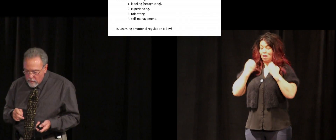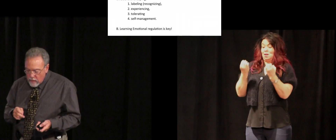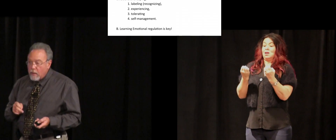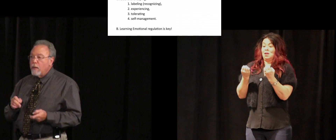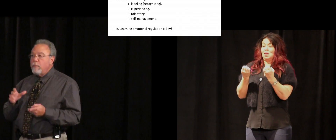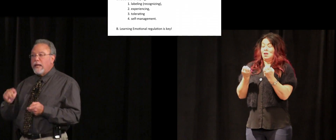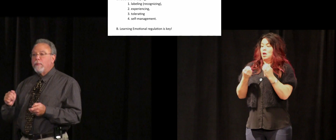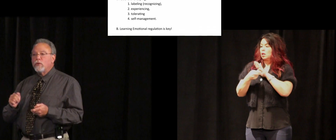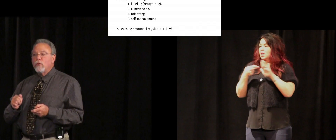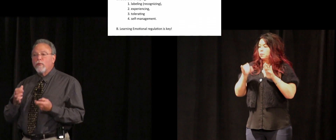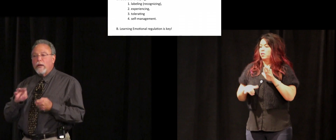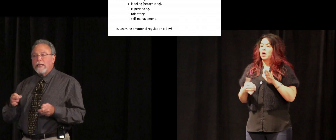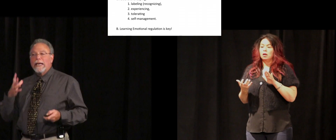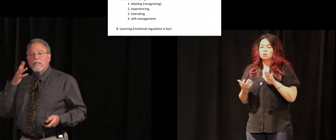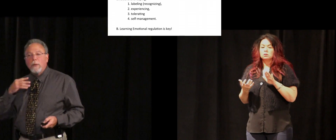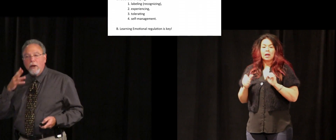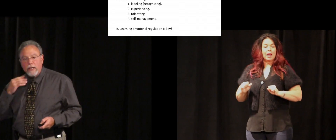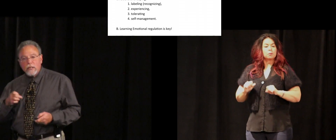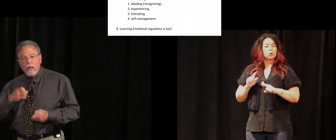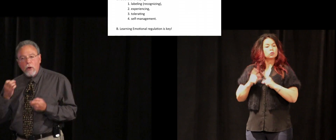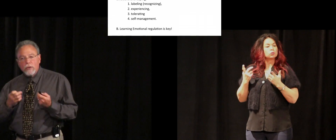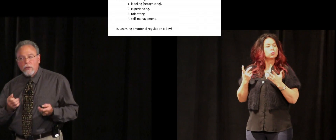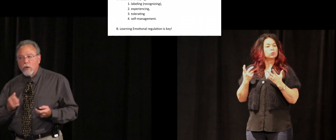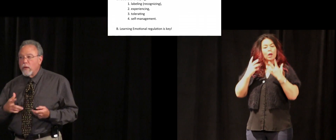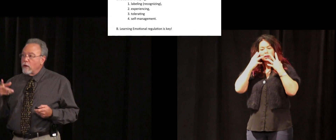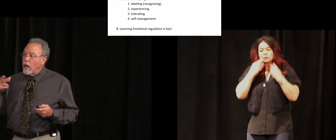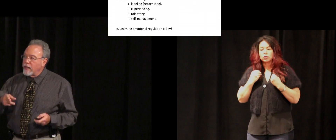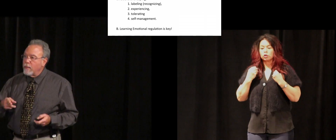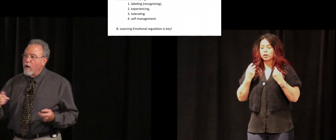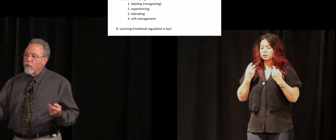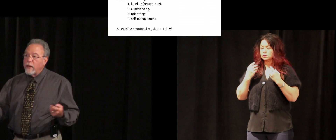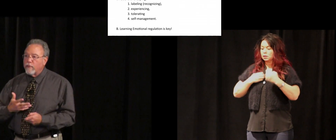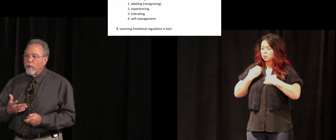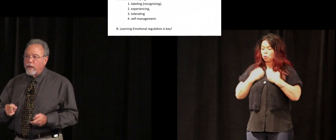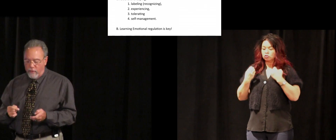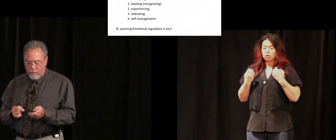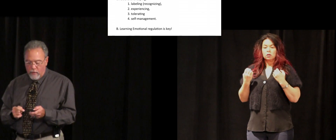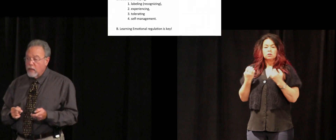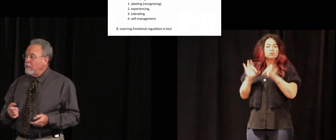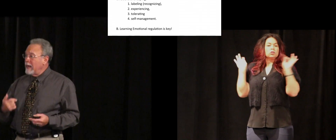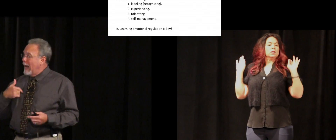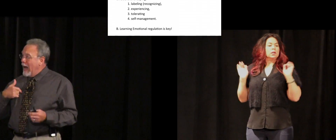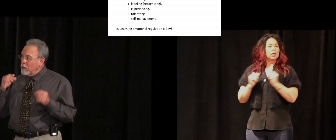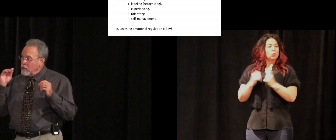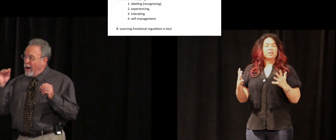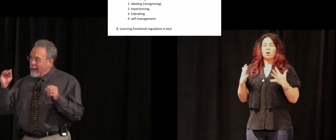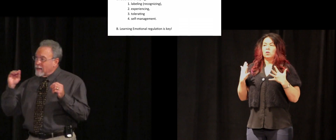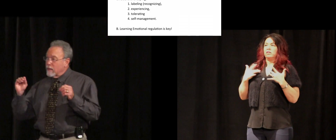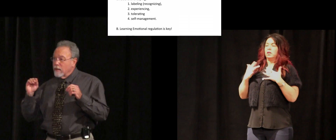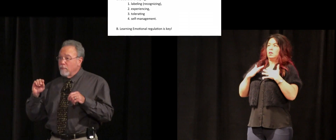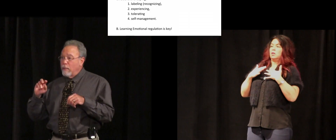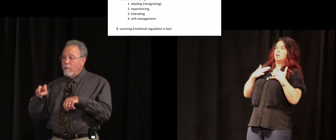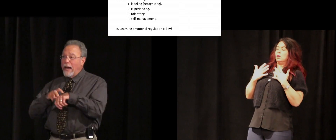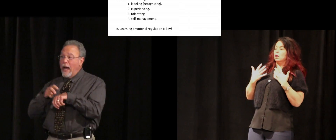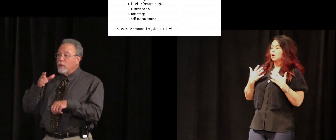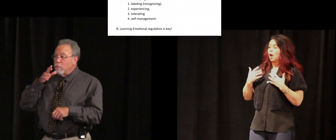I don't think that's necessarily negative. I think that's a connecting, very human thing to do with other people.